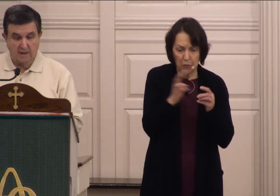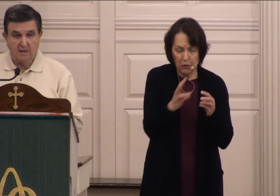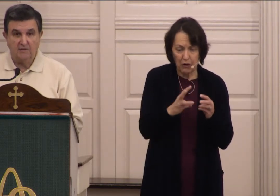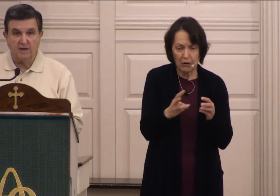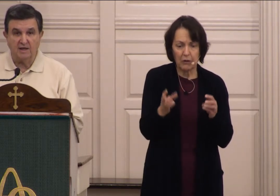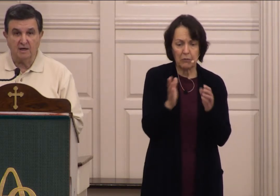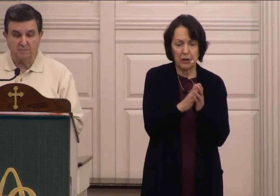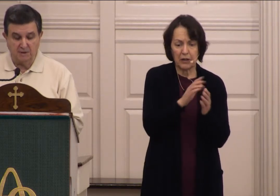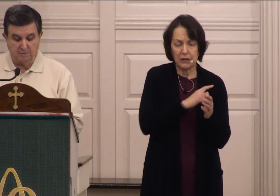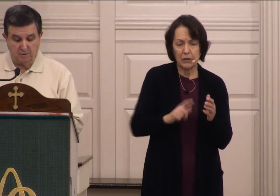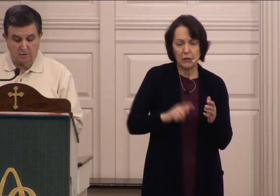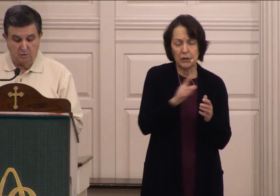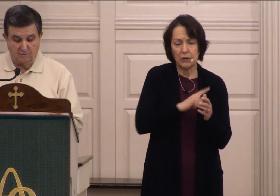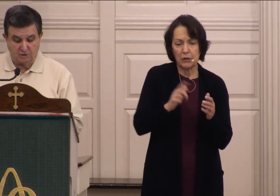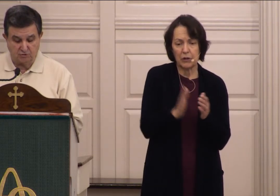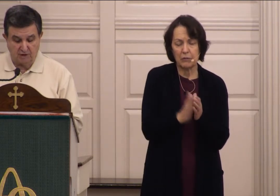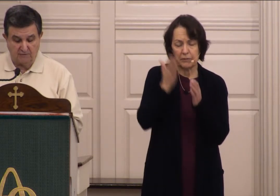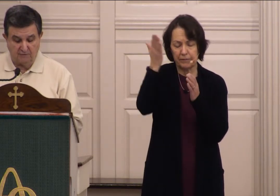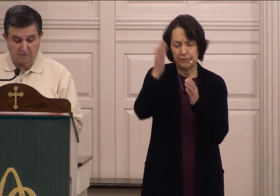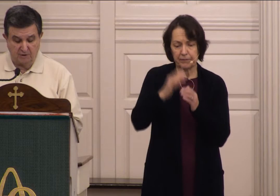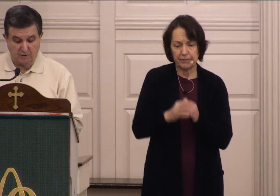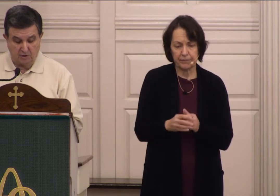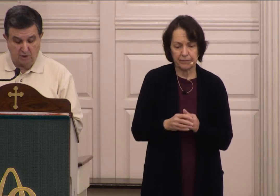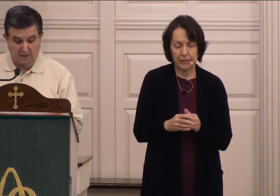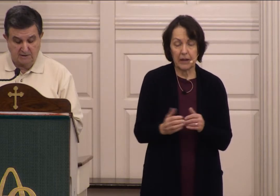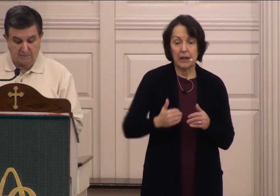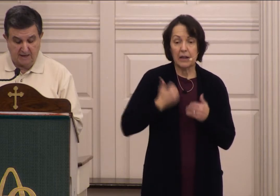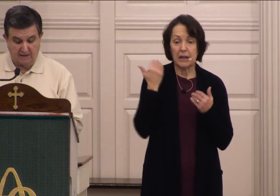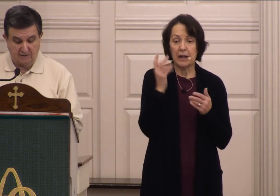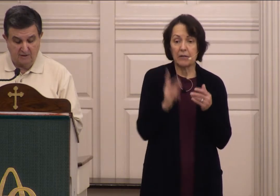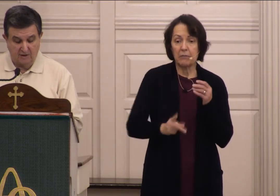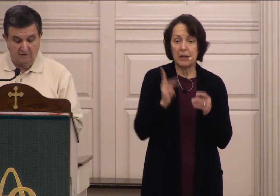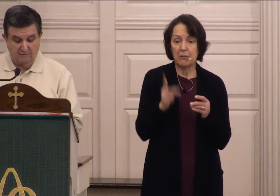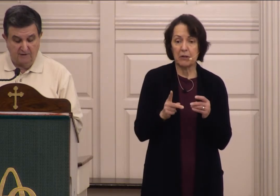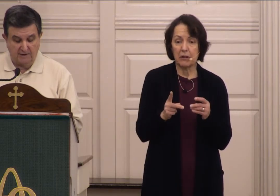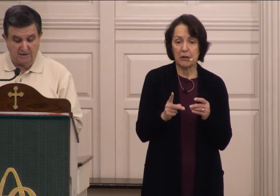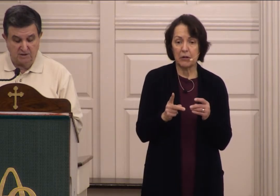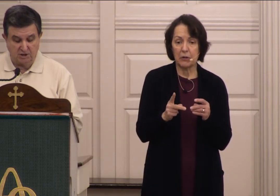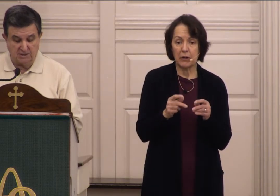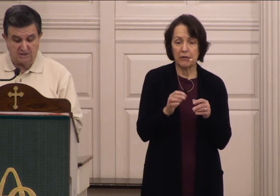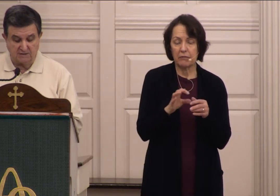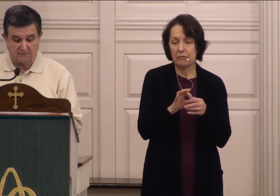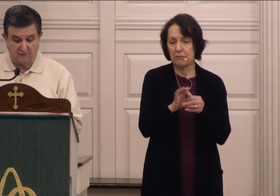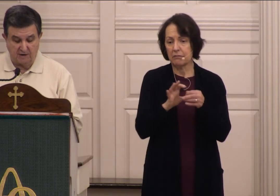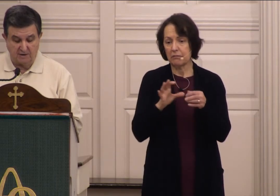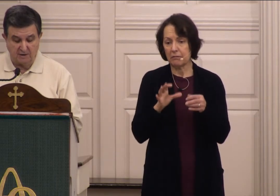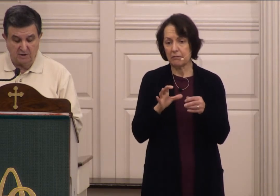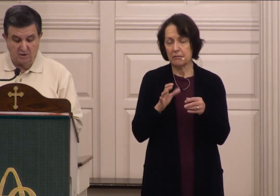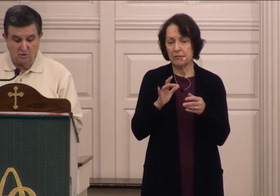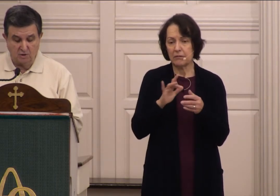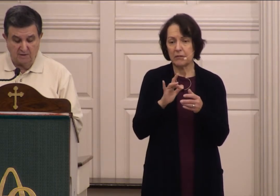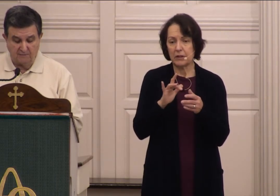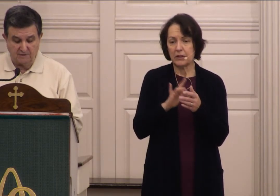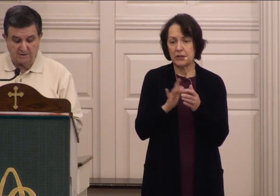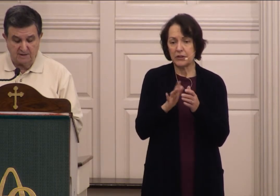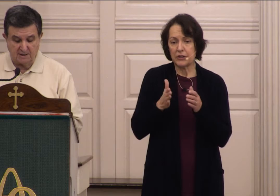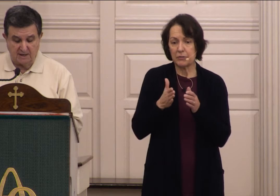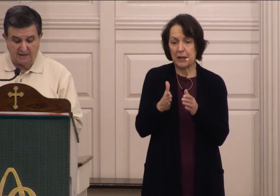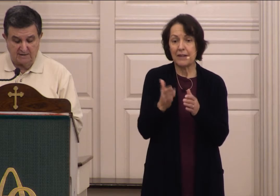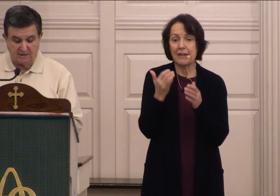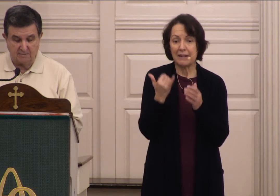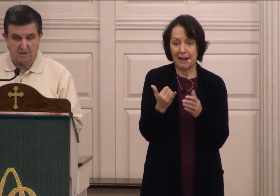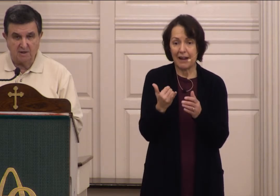That young people who have strayed from God's path find in Jesus a friend who comforts and guides